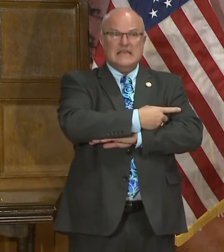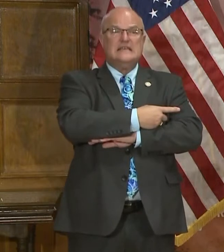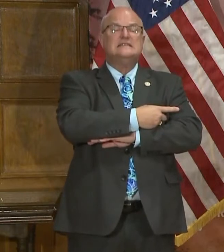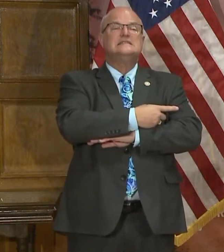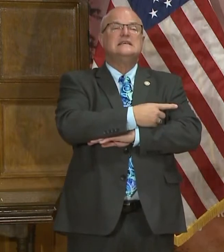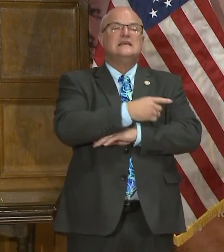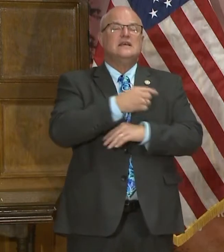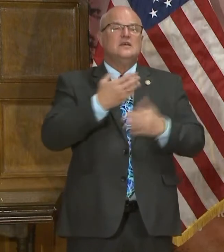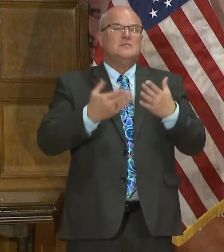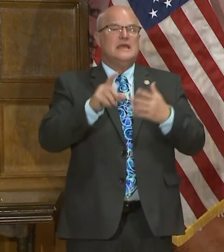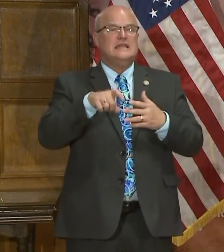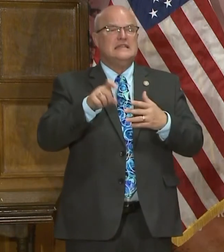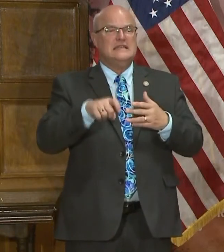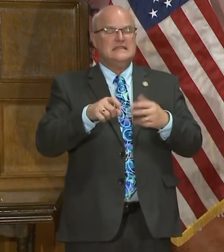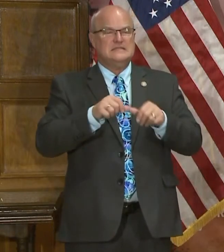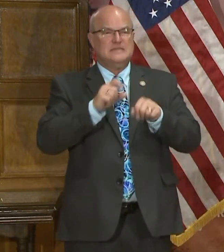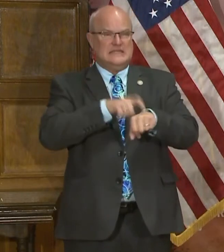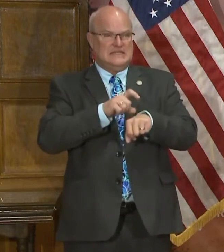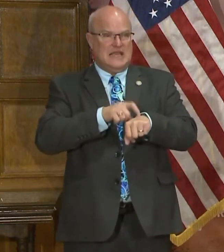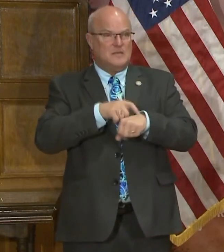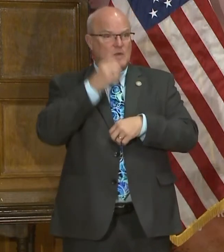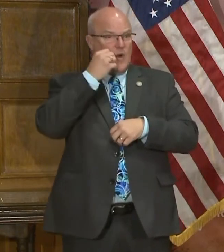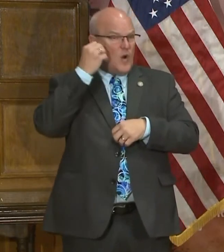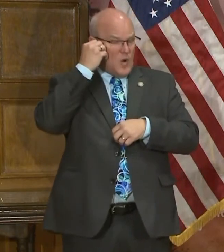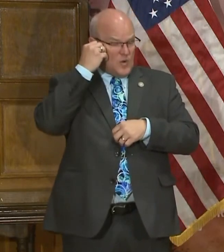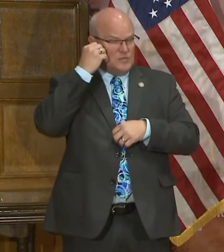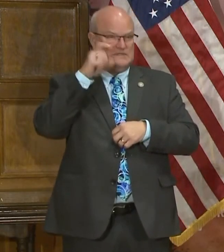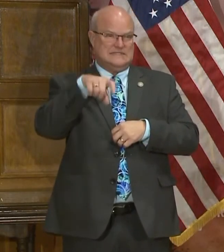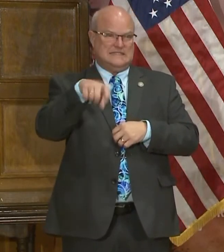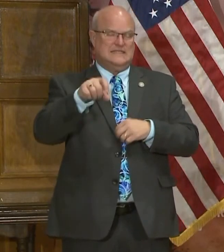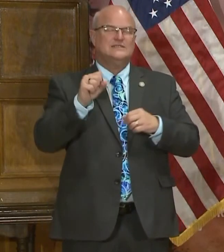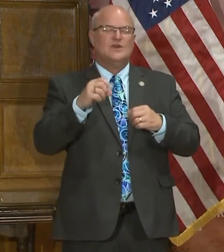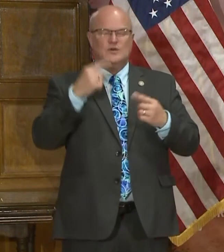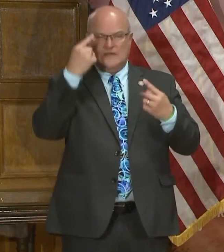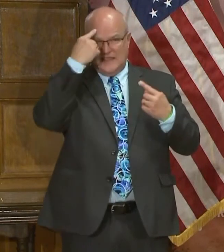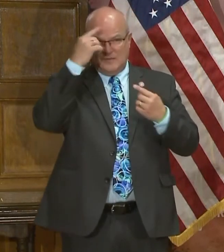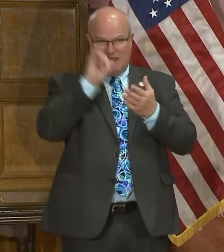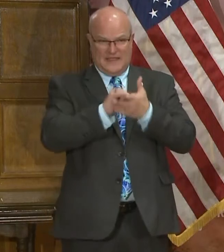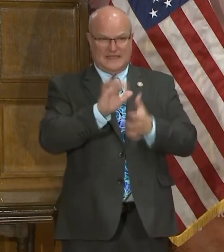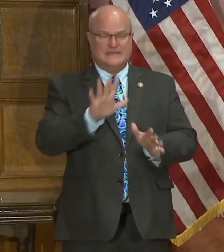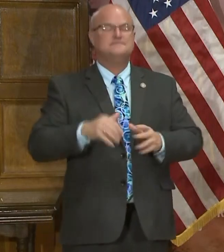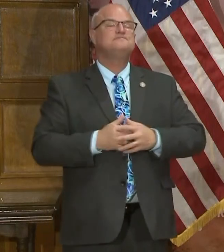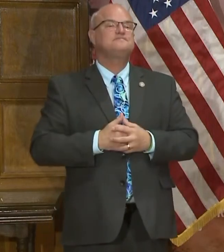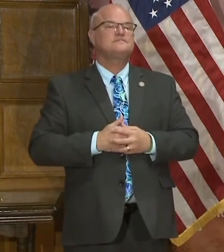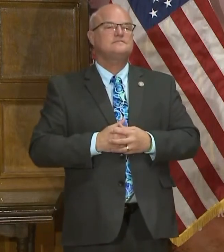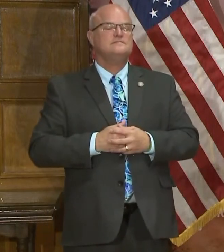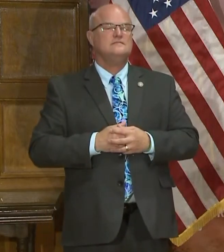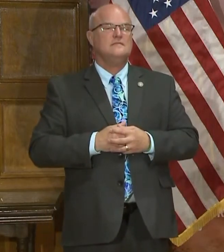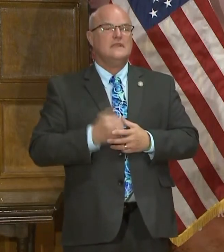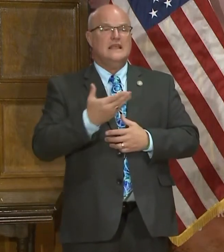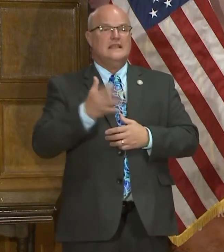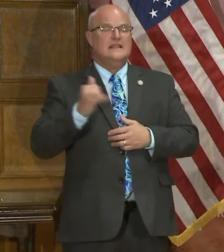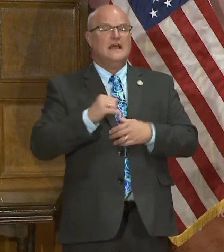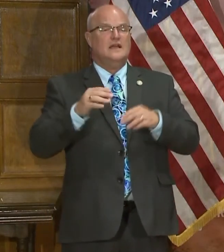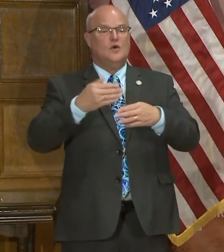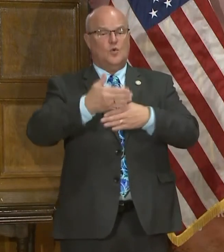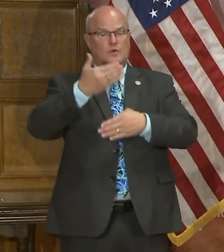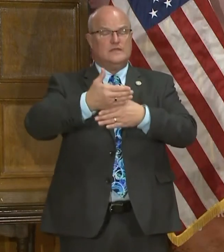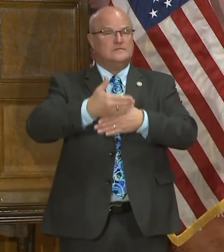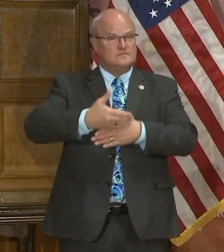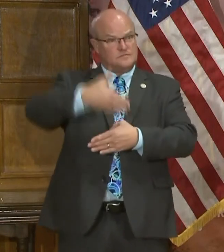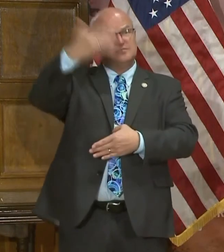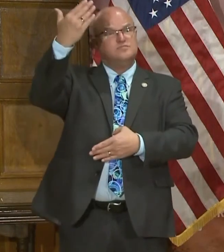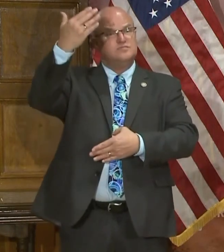that institution, you may need to spend time in your home until there is. So keep that in mind. Again, things like opening up windows